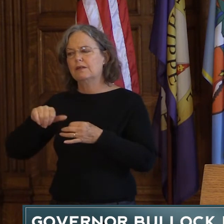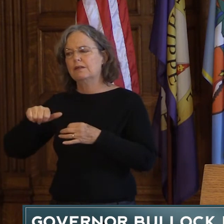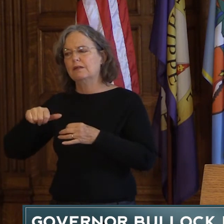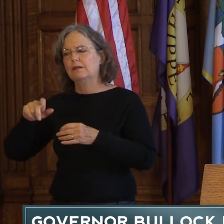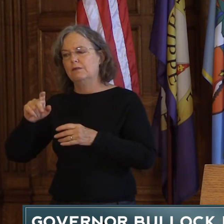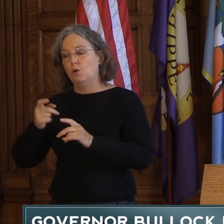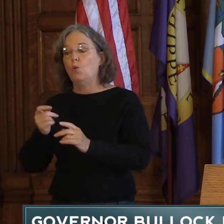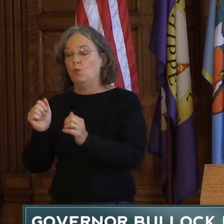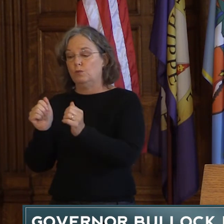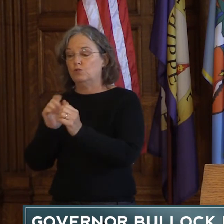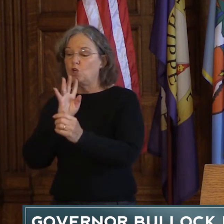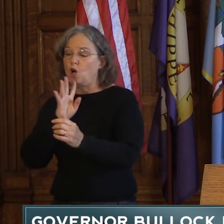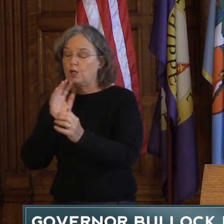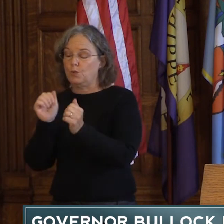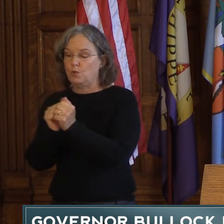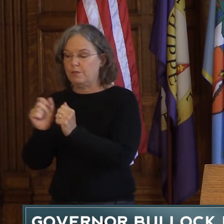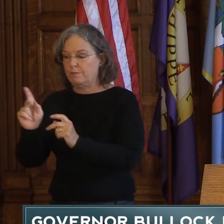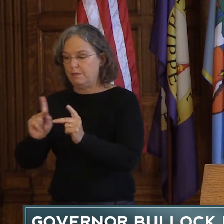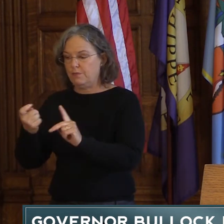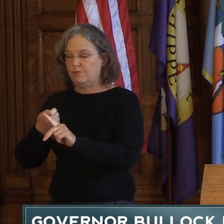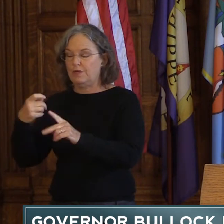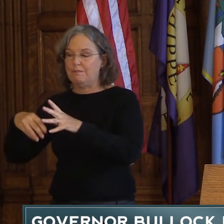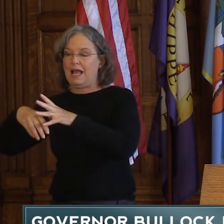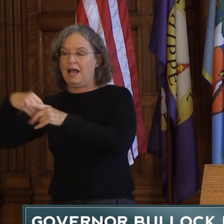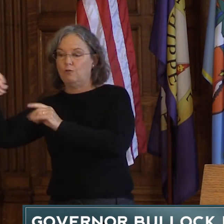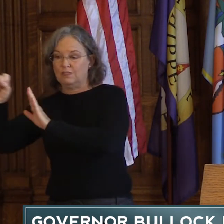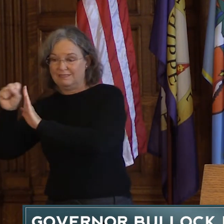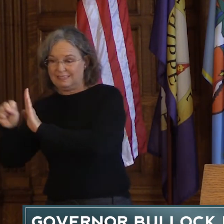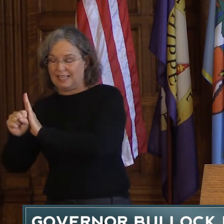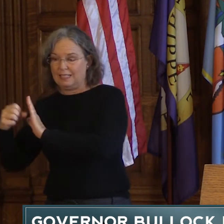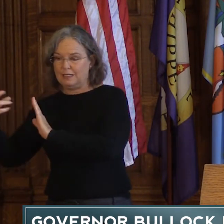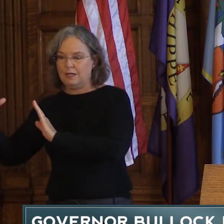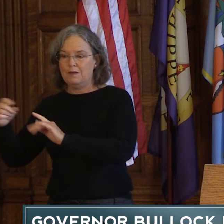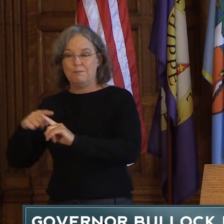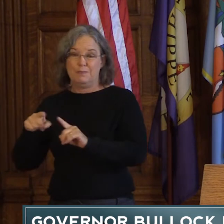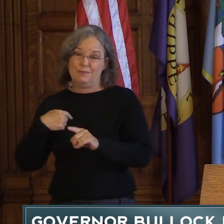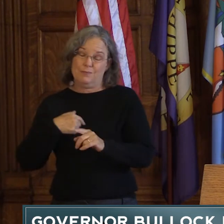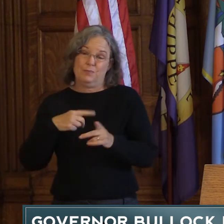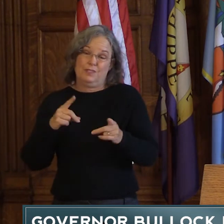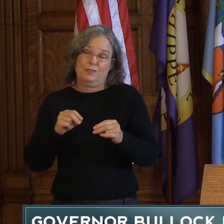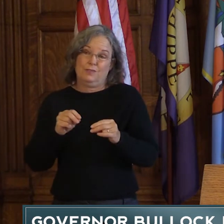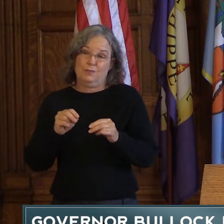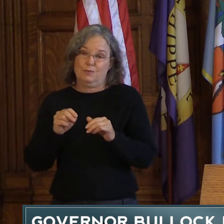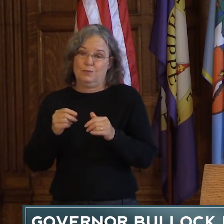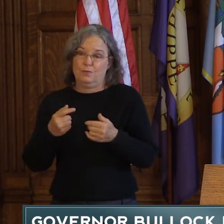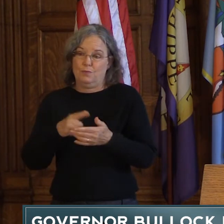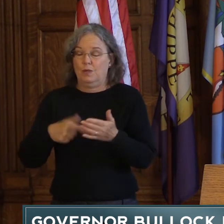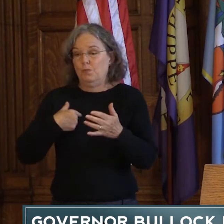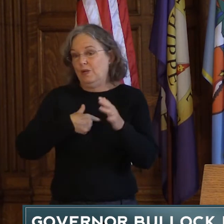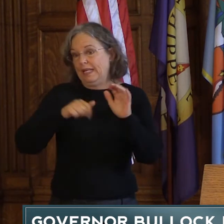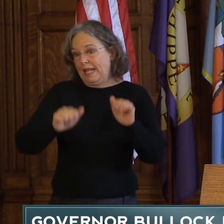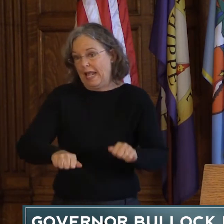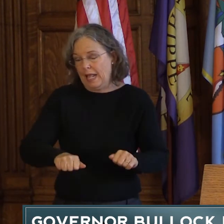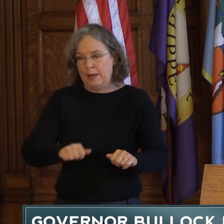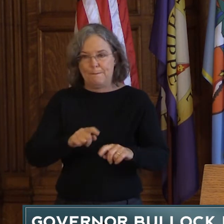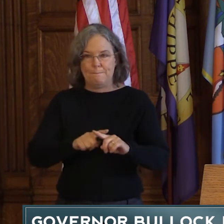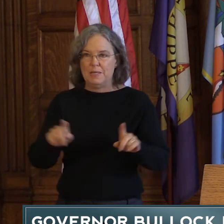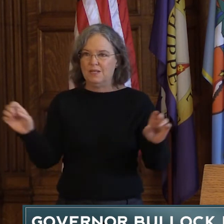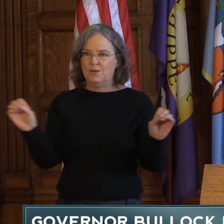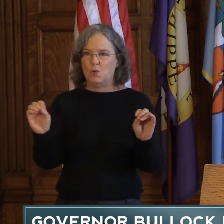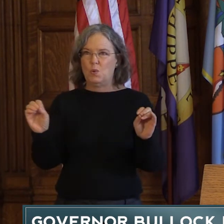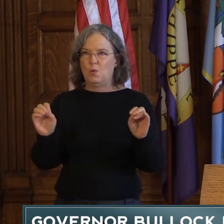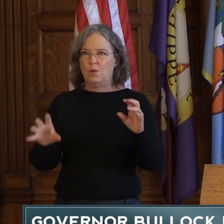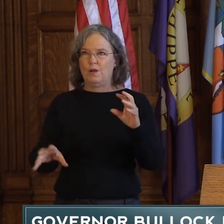but we'll continue to both do what we can at the state level as will local public health, but no